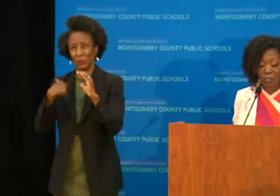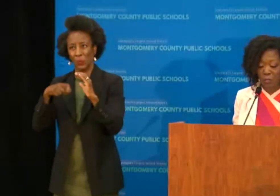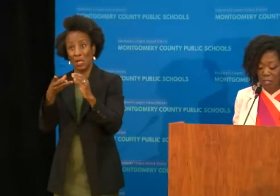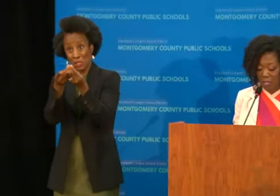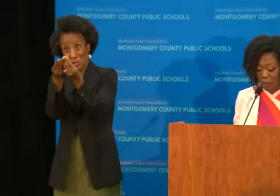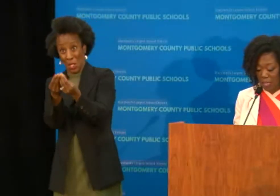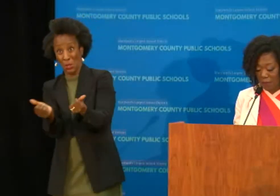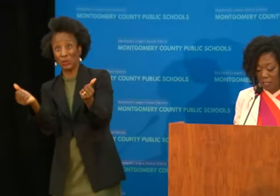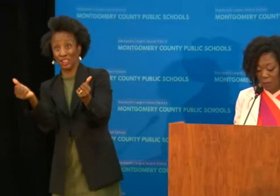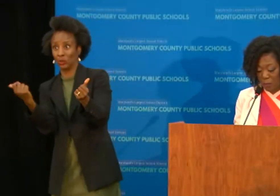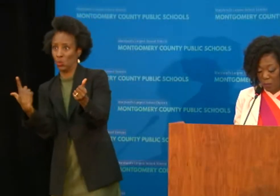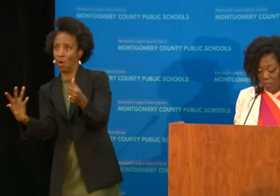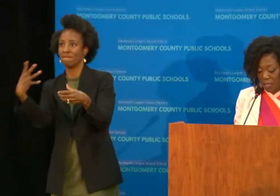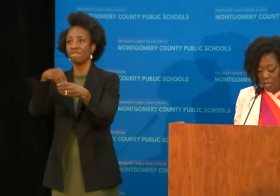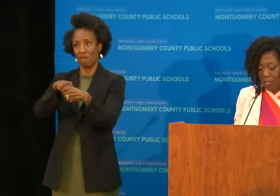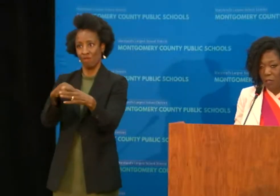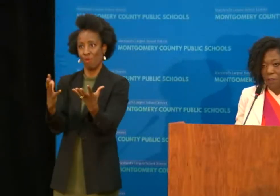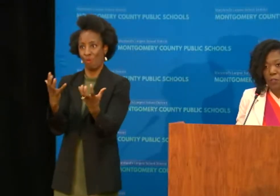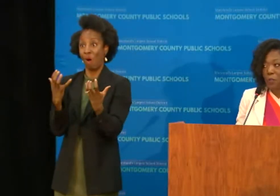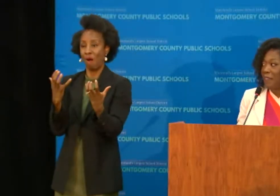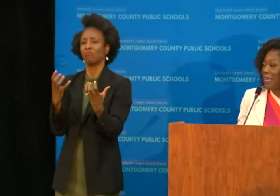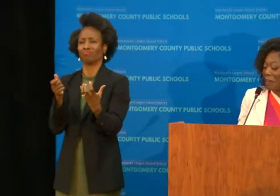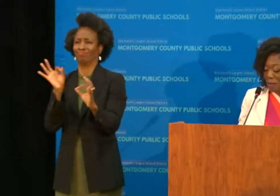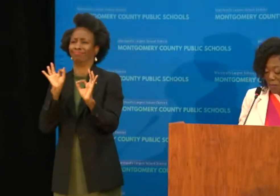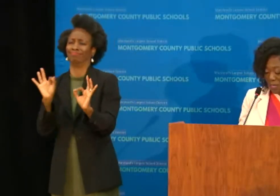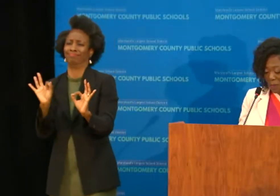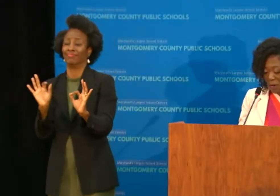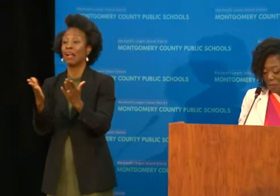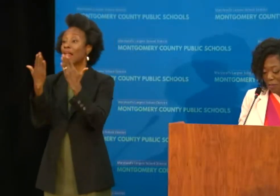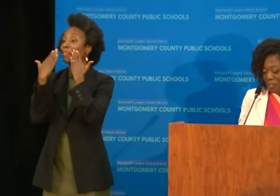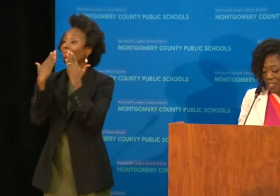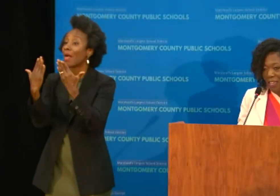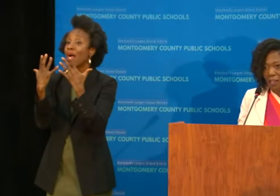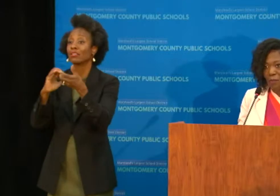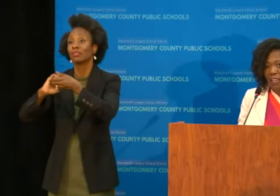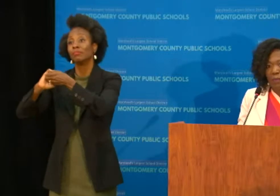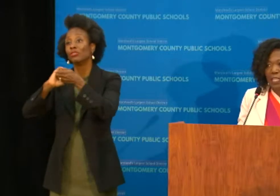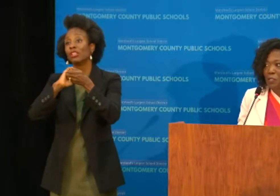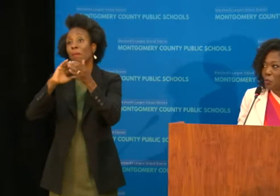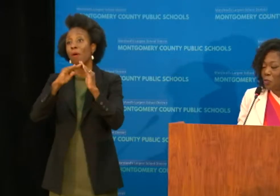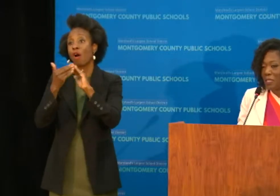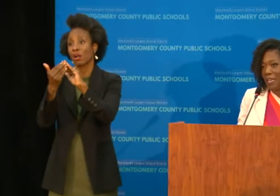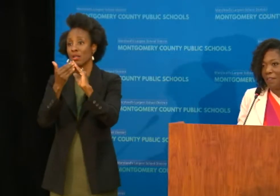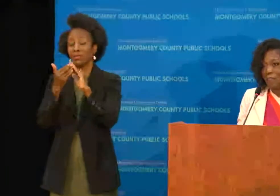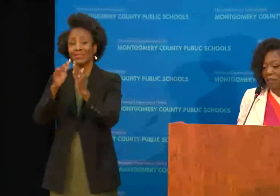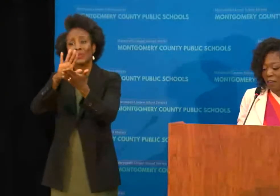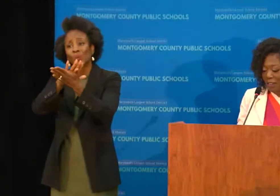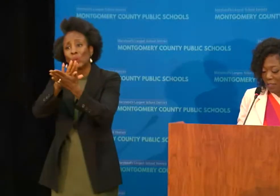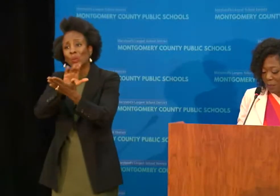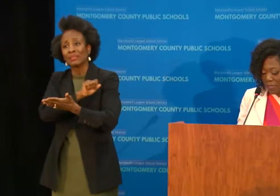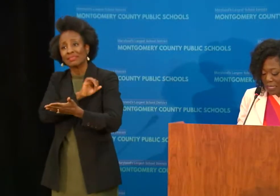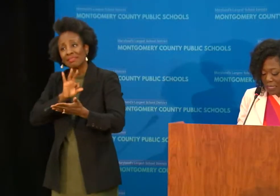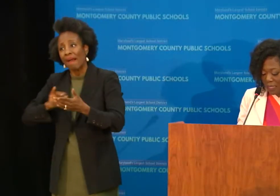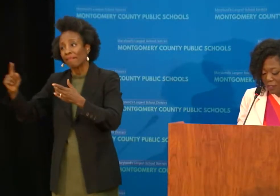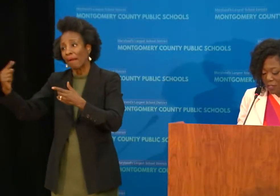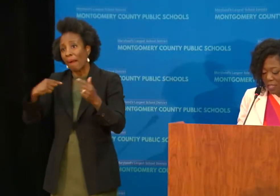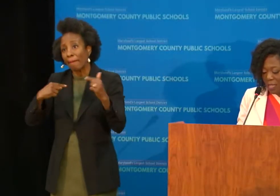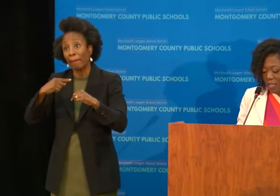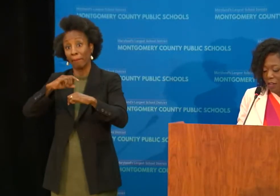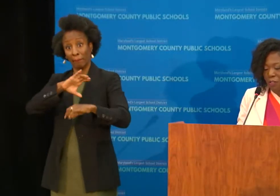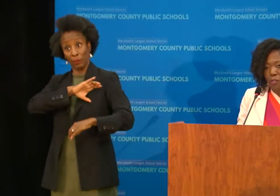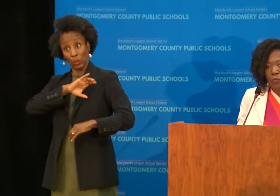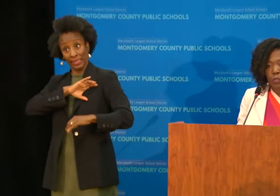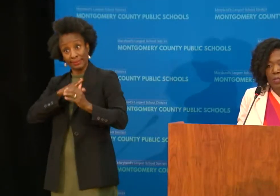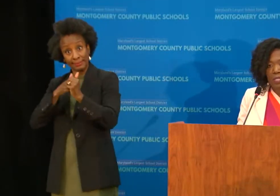solution if there are solutions that we have to come up with. So I first want to thank our community partners. We have many school staff here, police